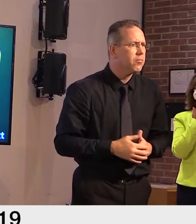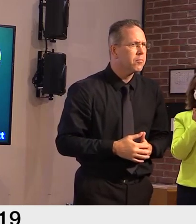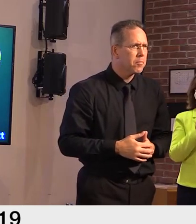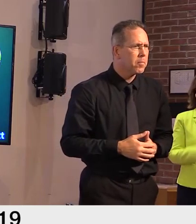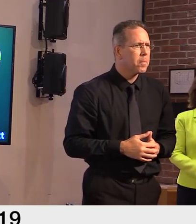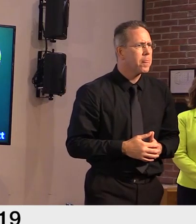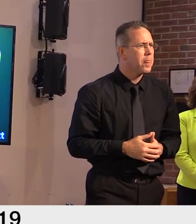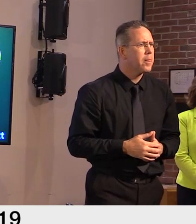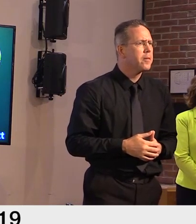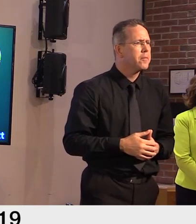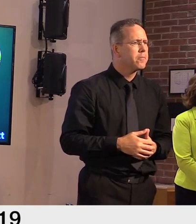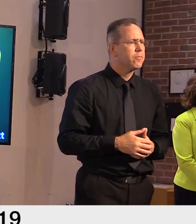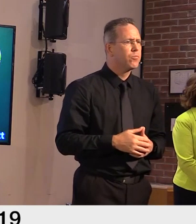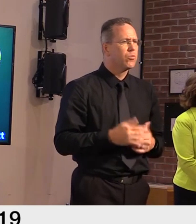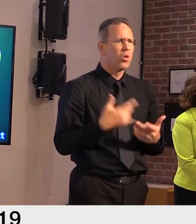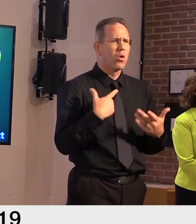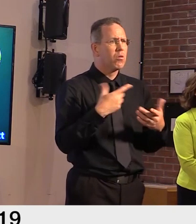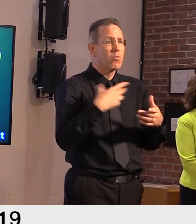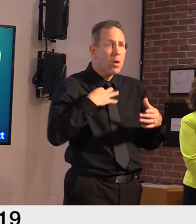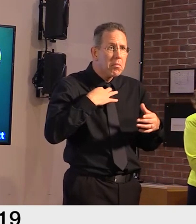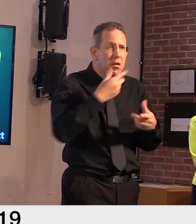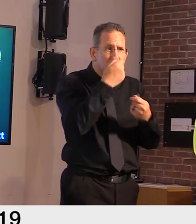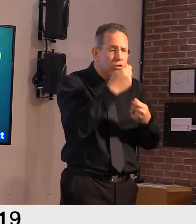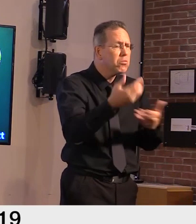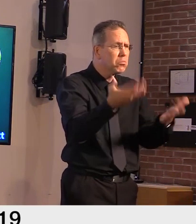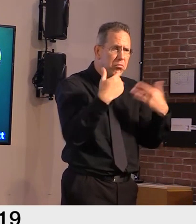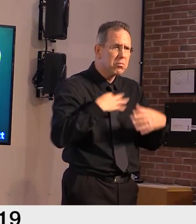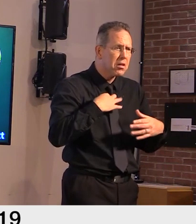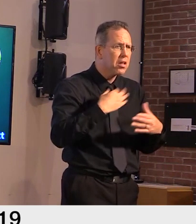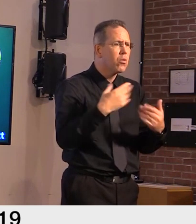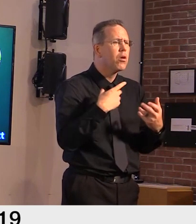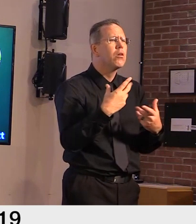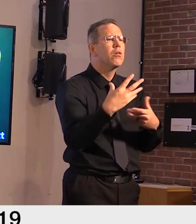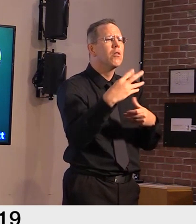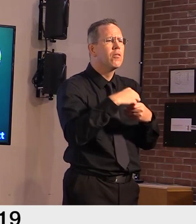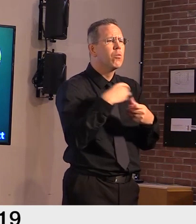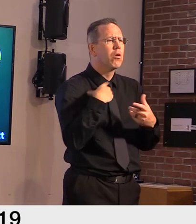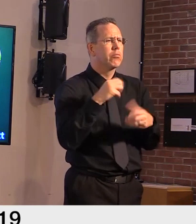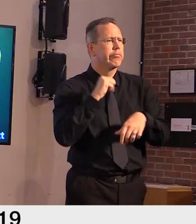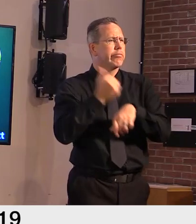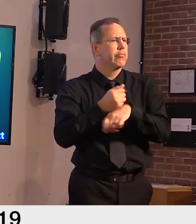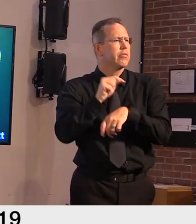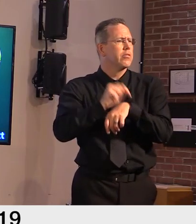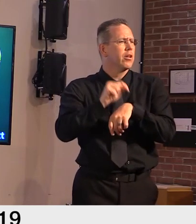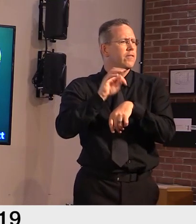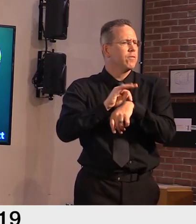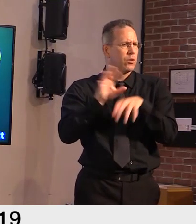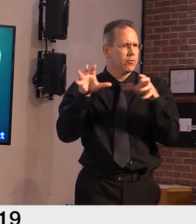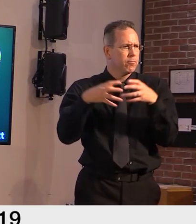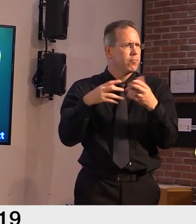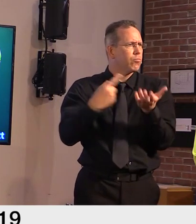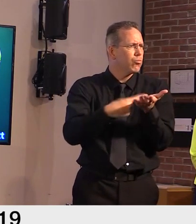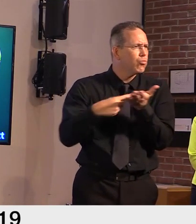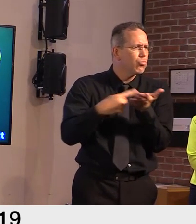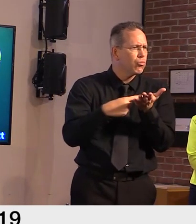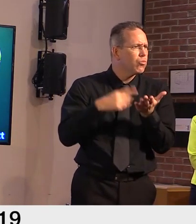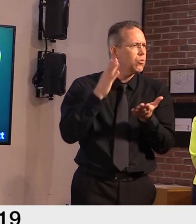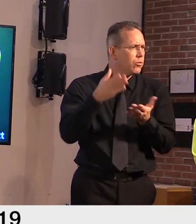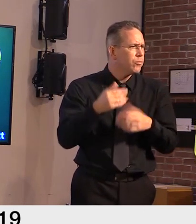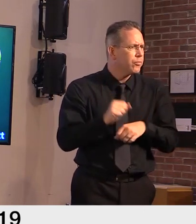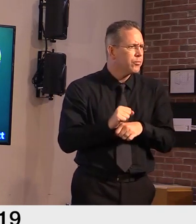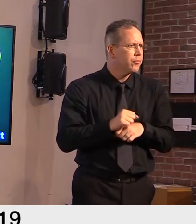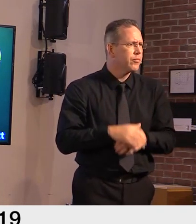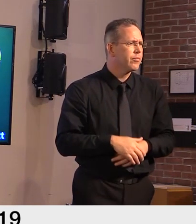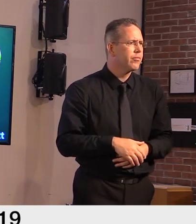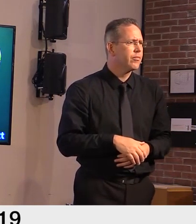assume that we will we have a number of people to consider. So at this point in time, I